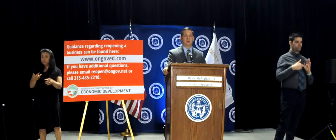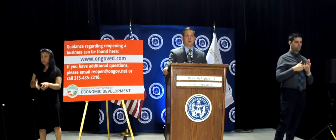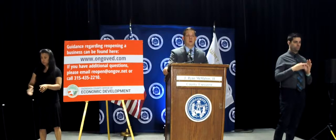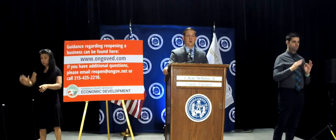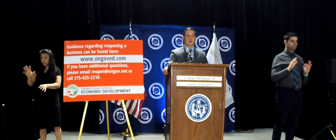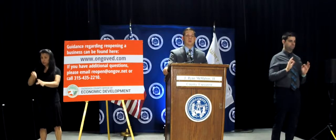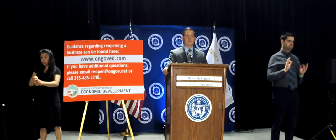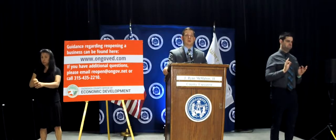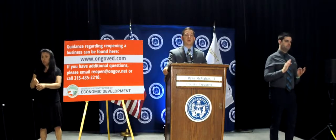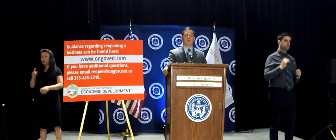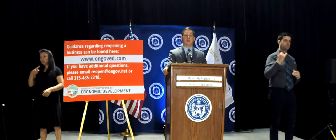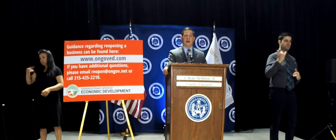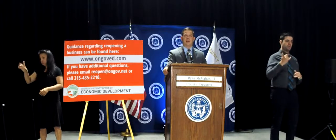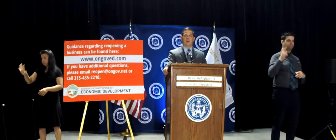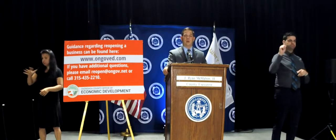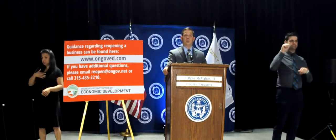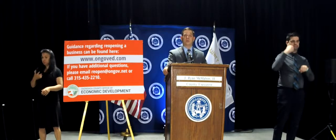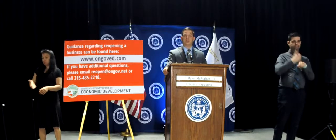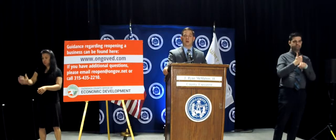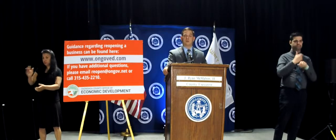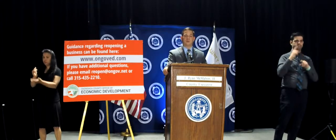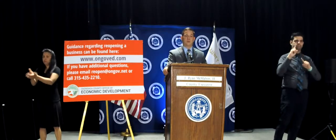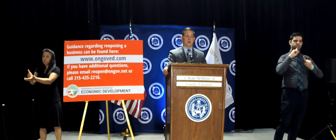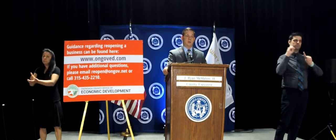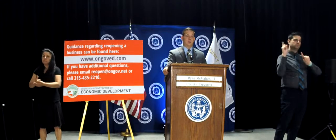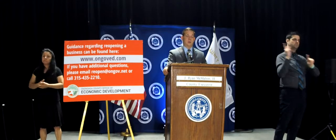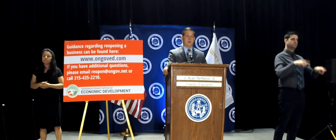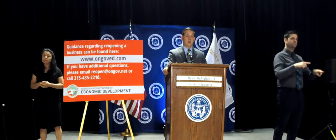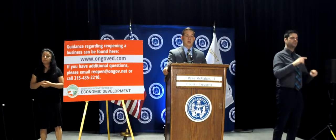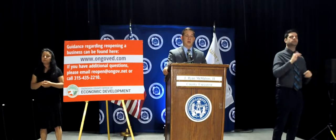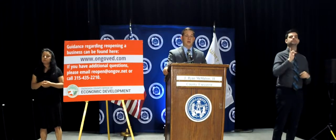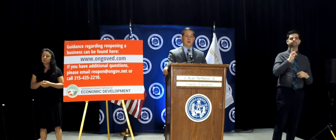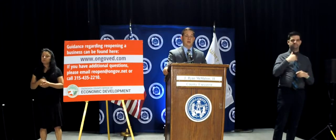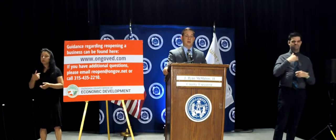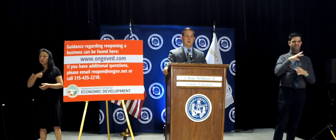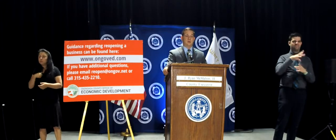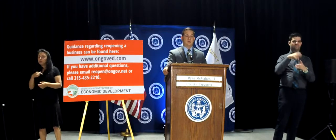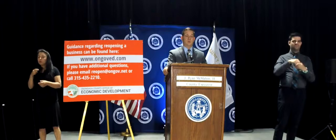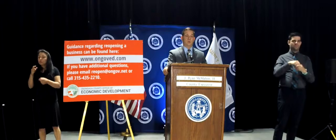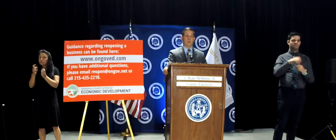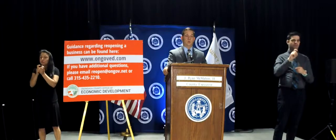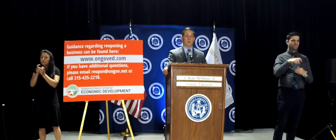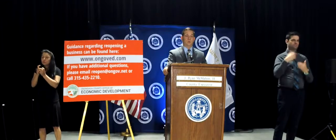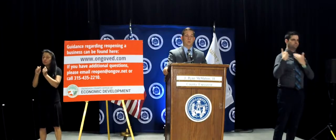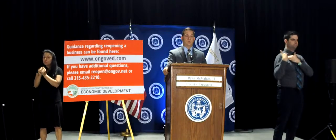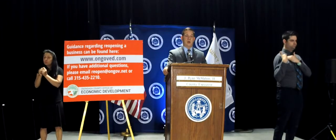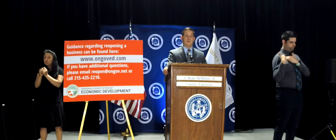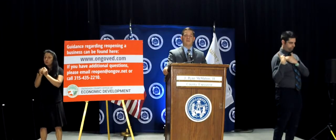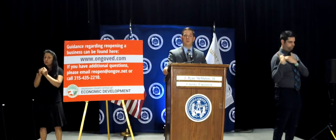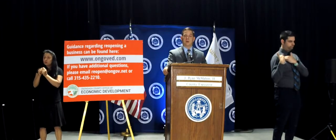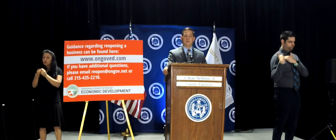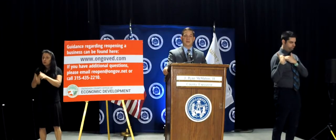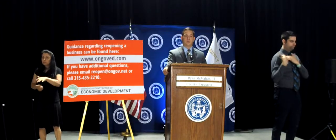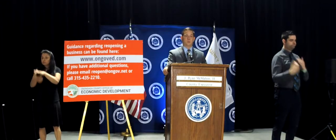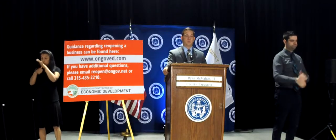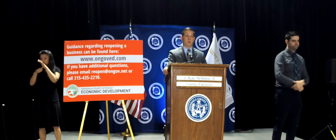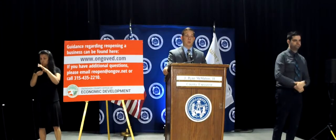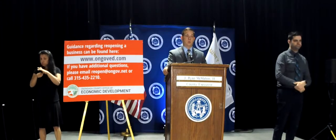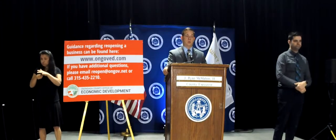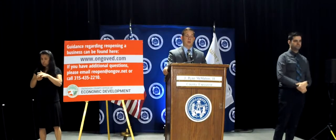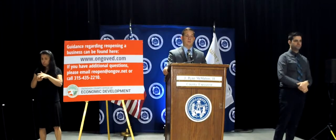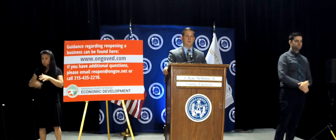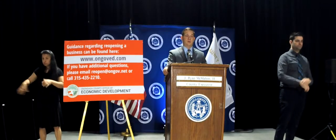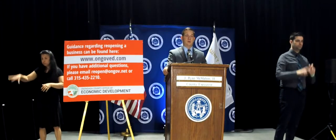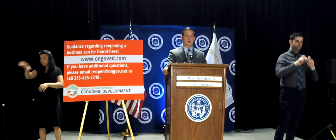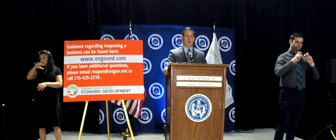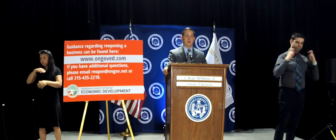a community dialogue with the sheriff, and we'll have everybody at the table.